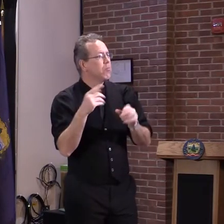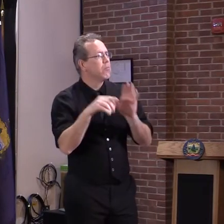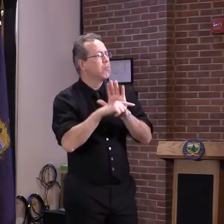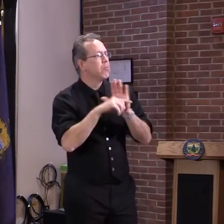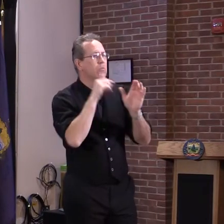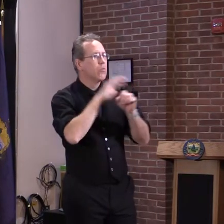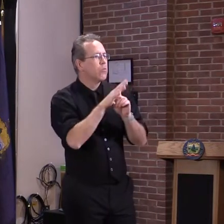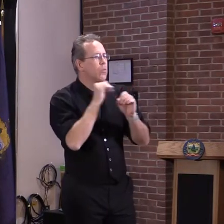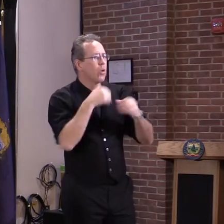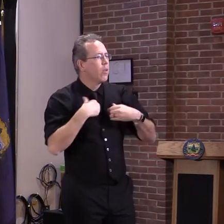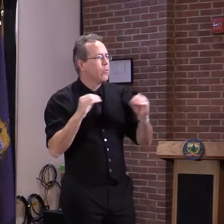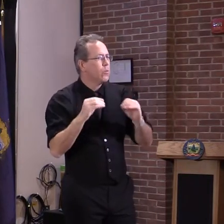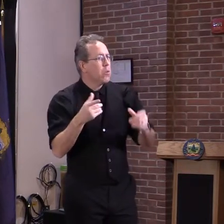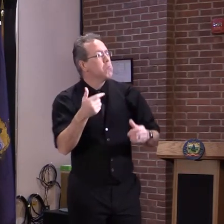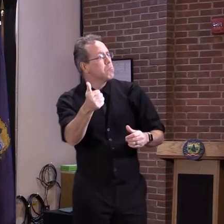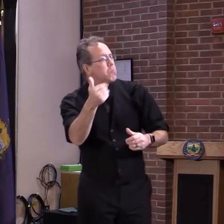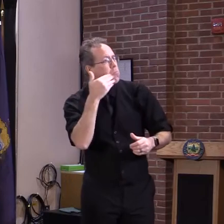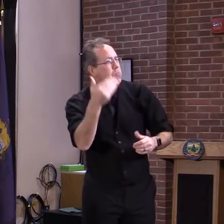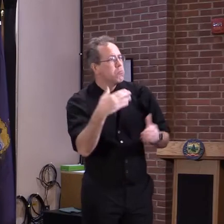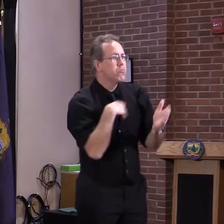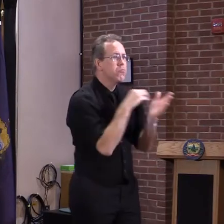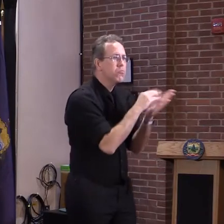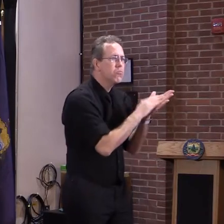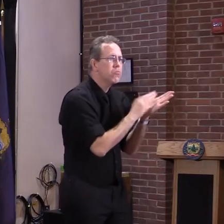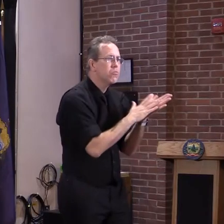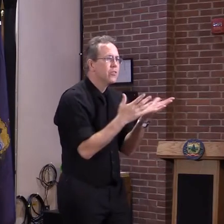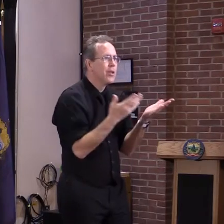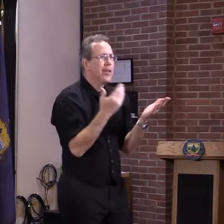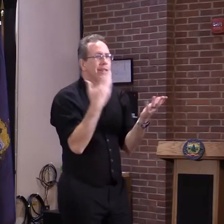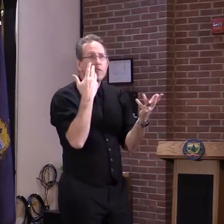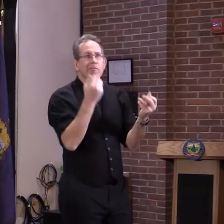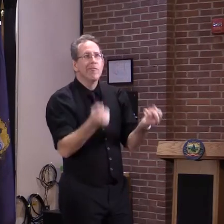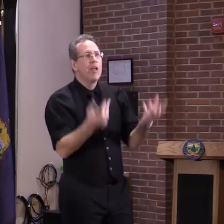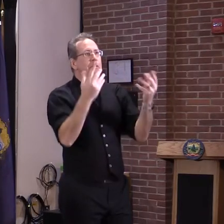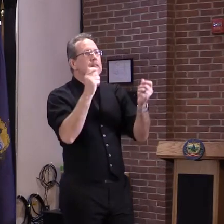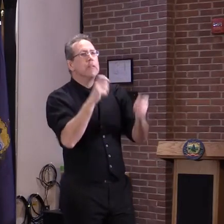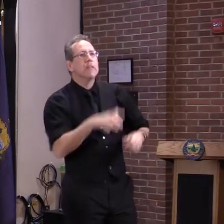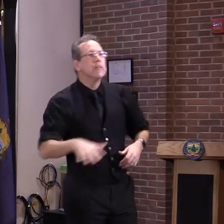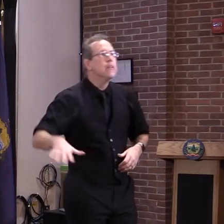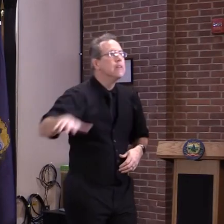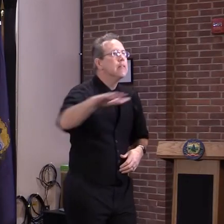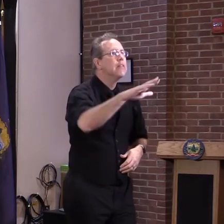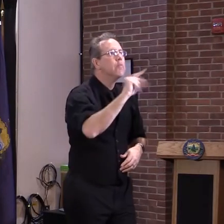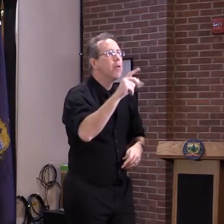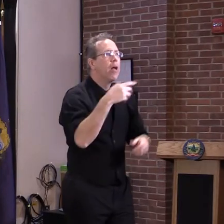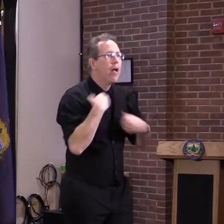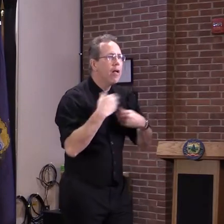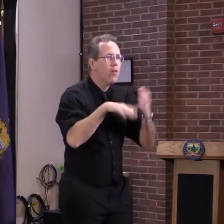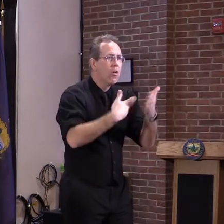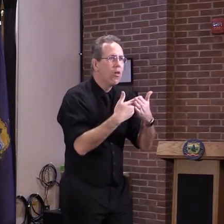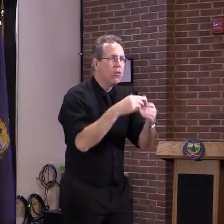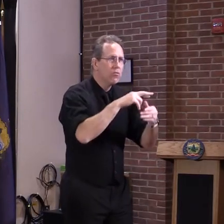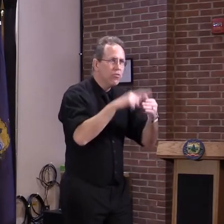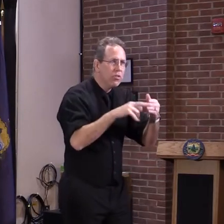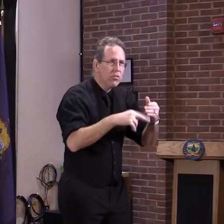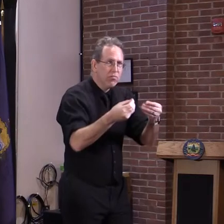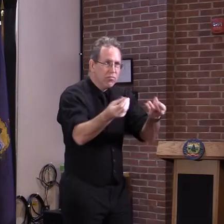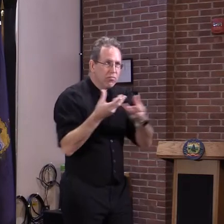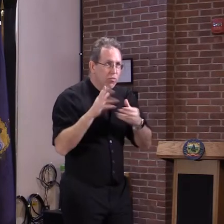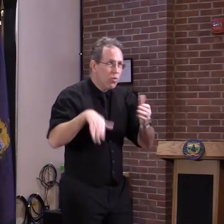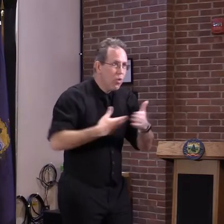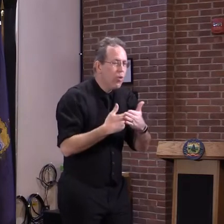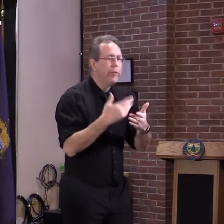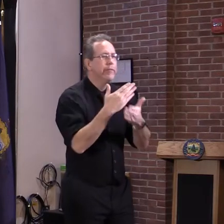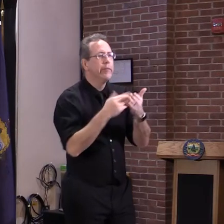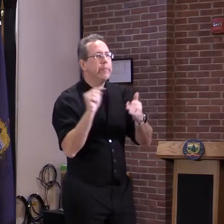the denominator of either of those. I suspect way more tests were done than that, abundantly